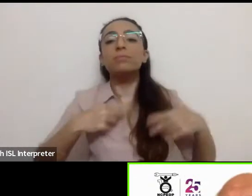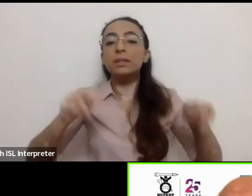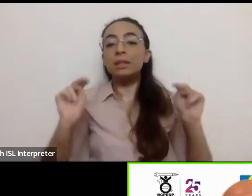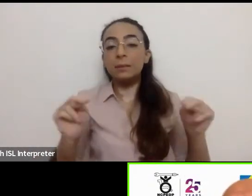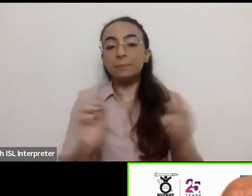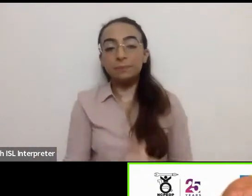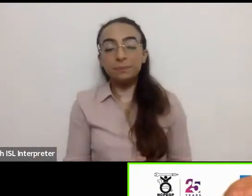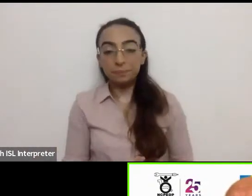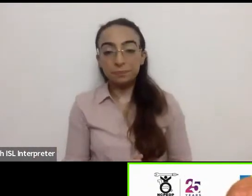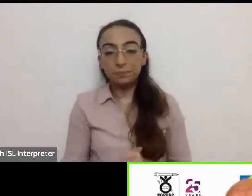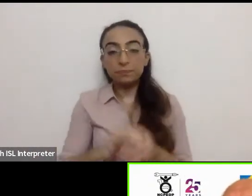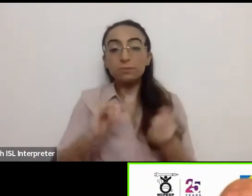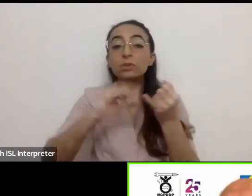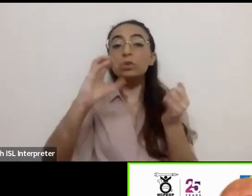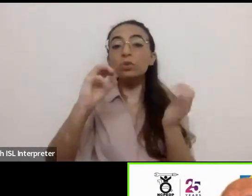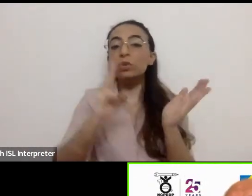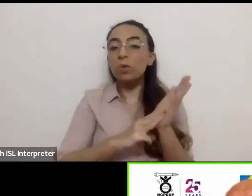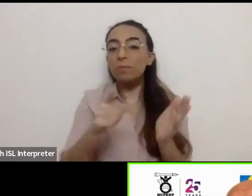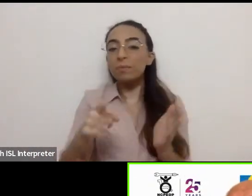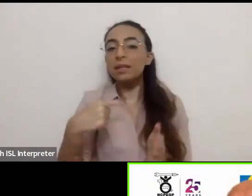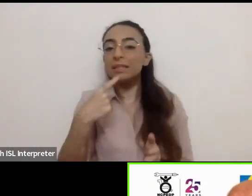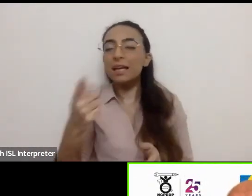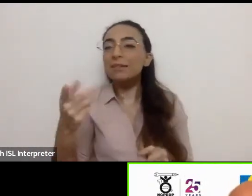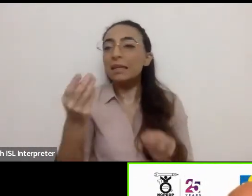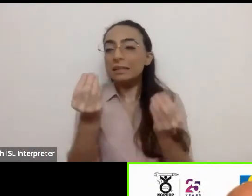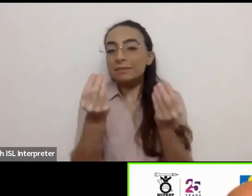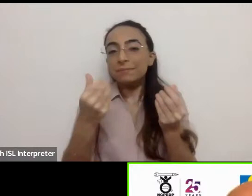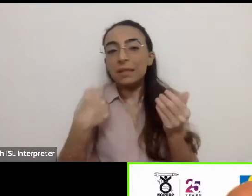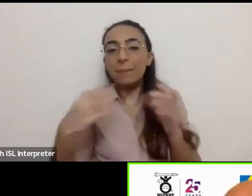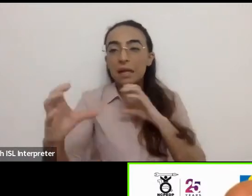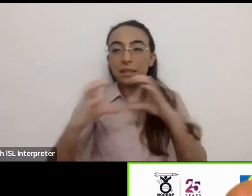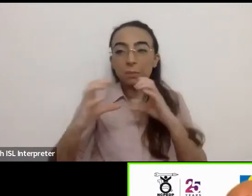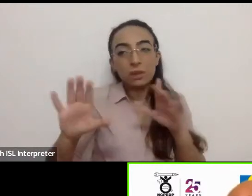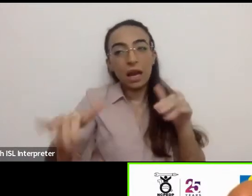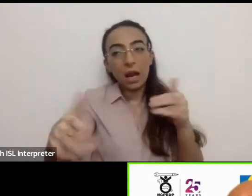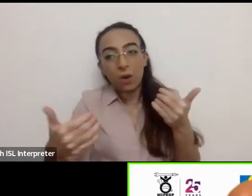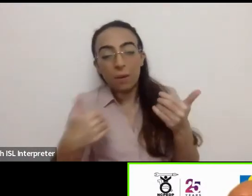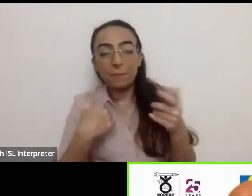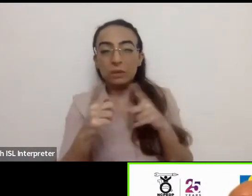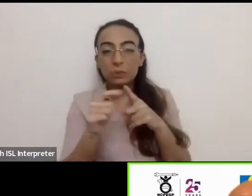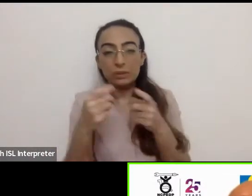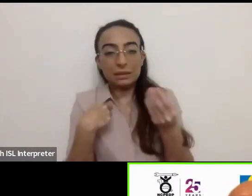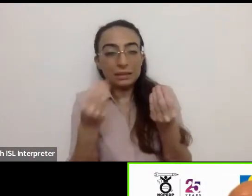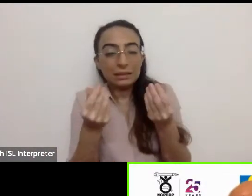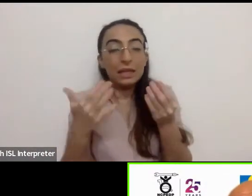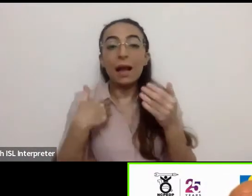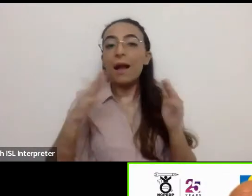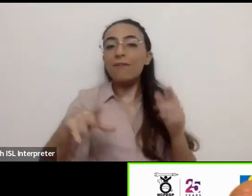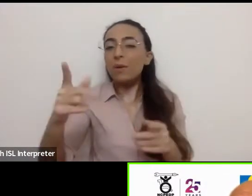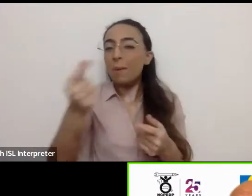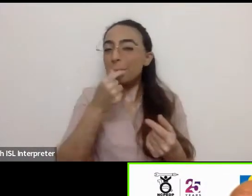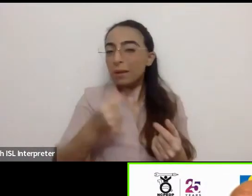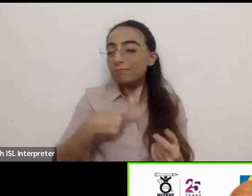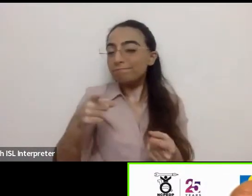So, you mentioned about this awkwardness, and, our earlier work showed that